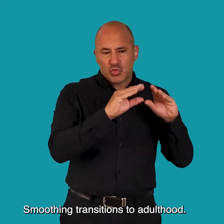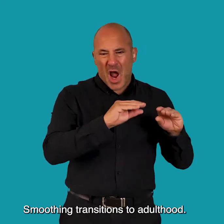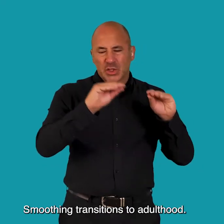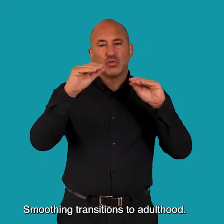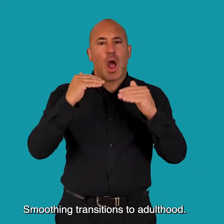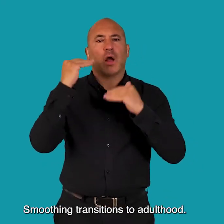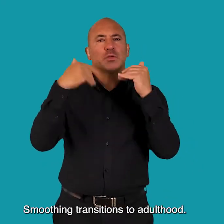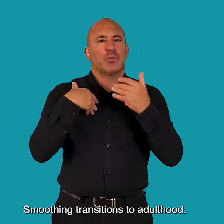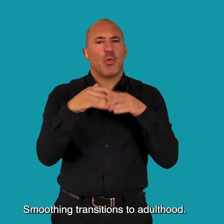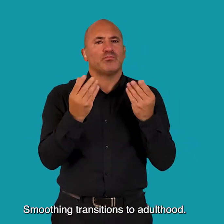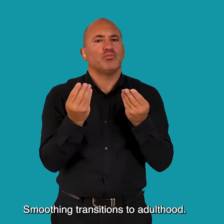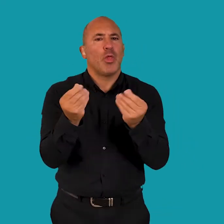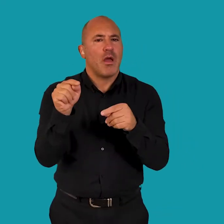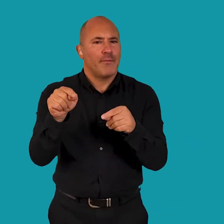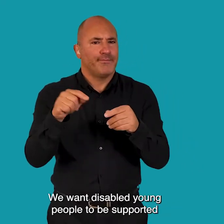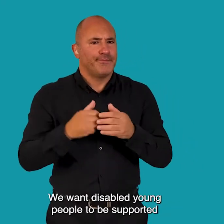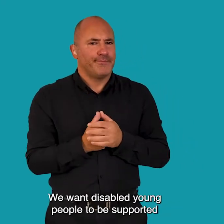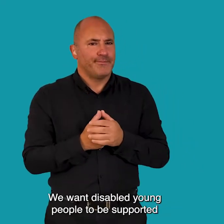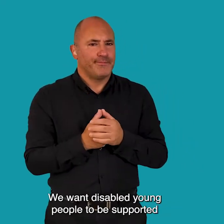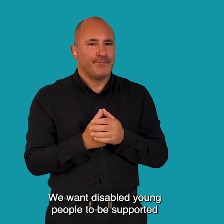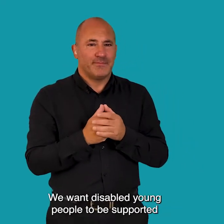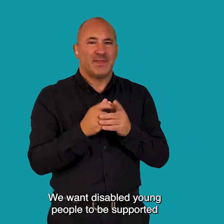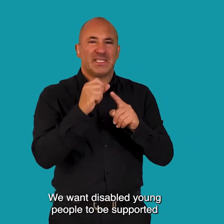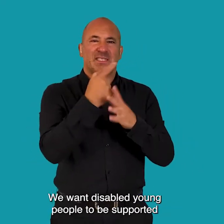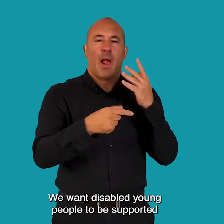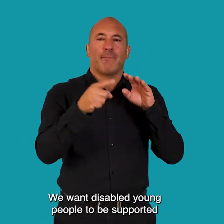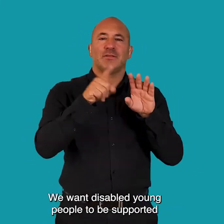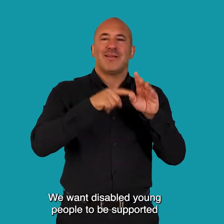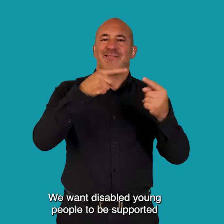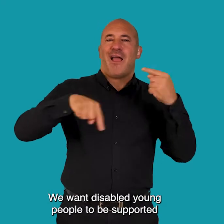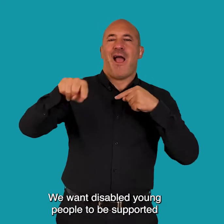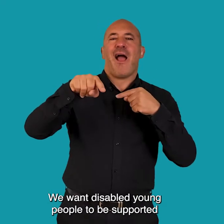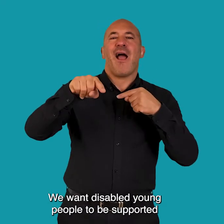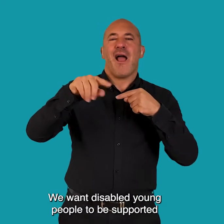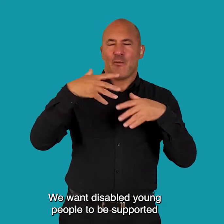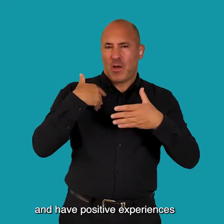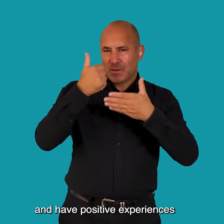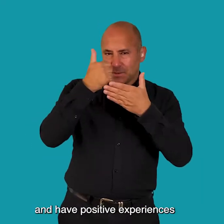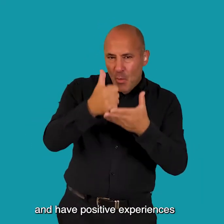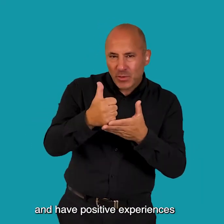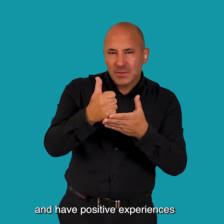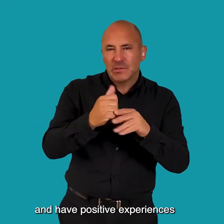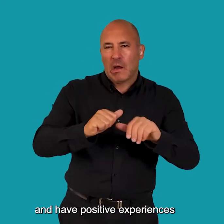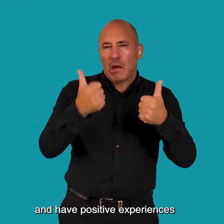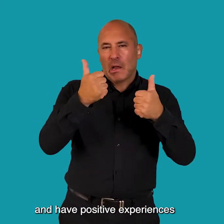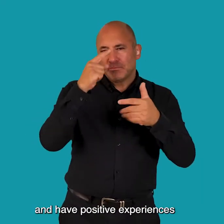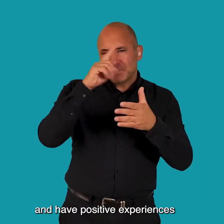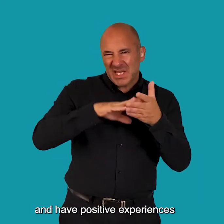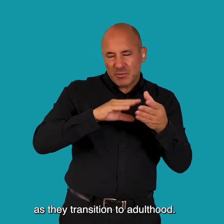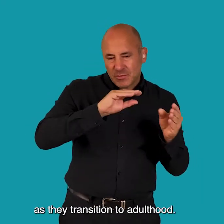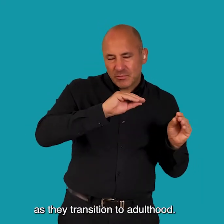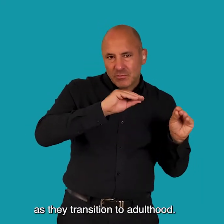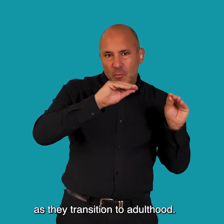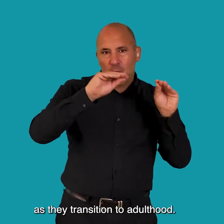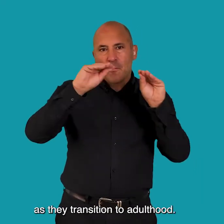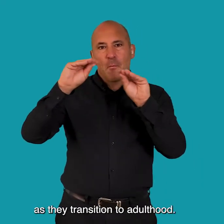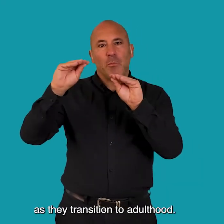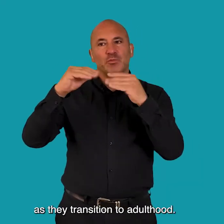to adulthood. We want disabled young people to be supported and have positive experiences as they transition to